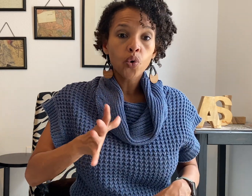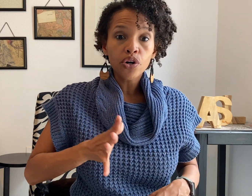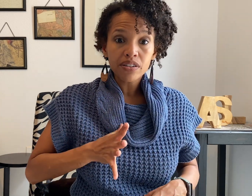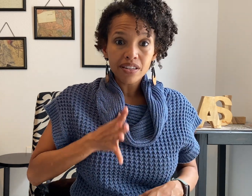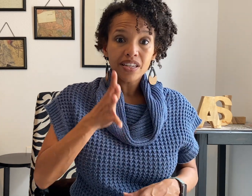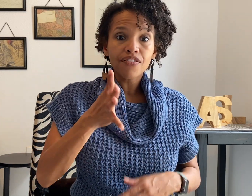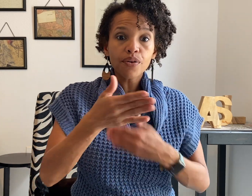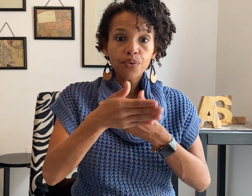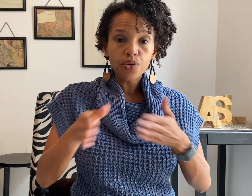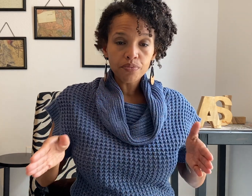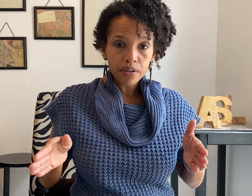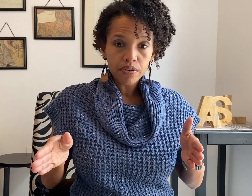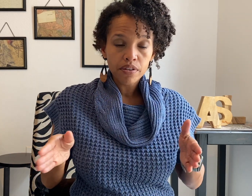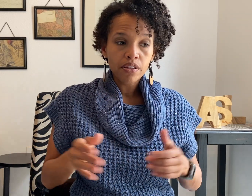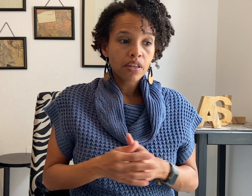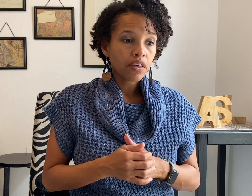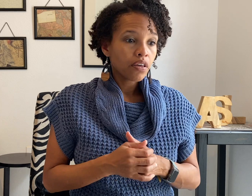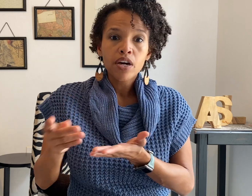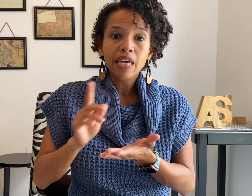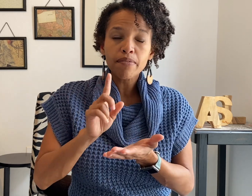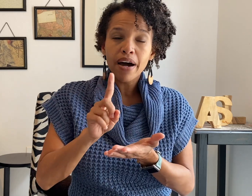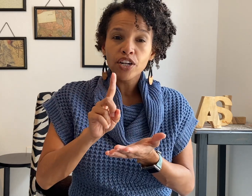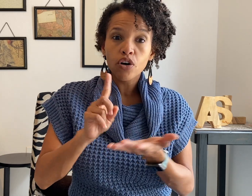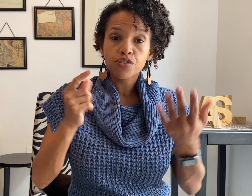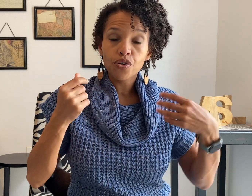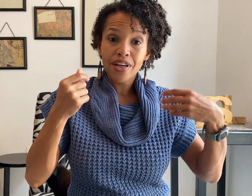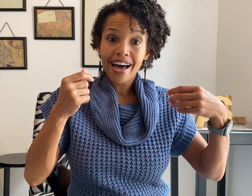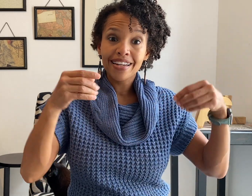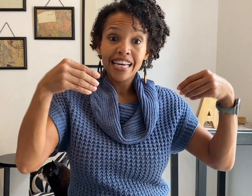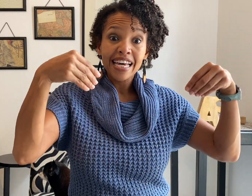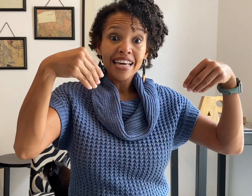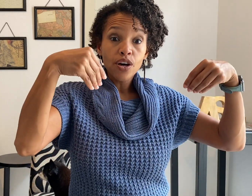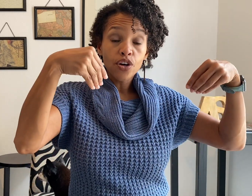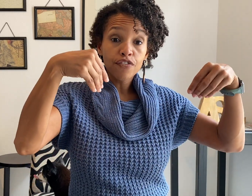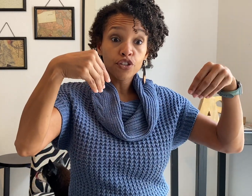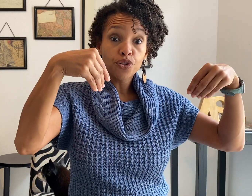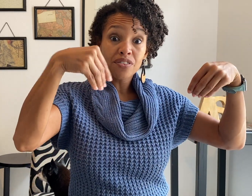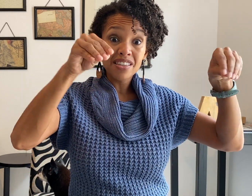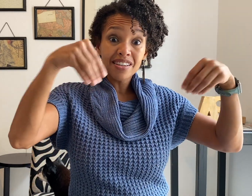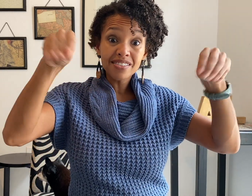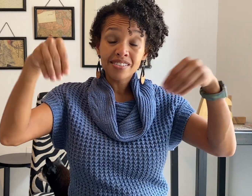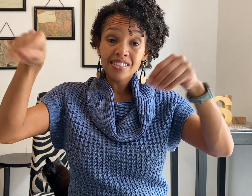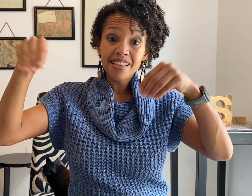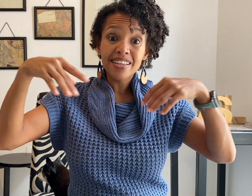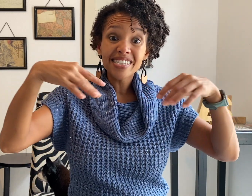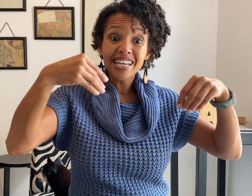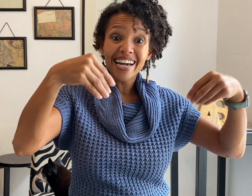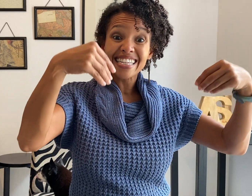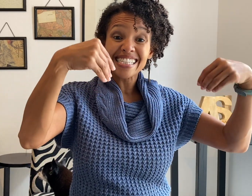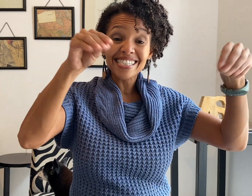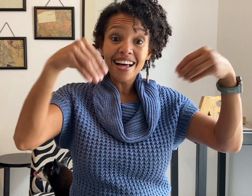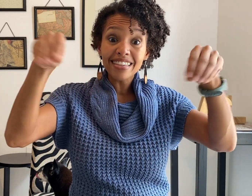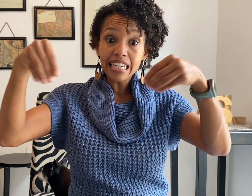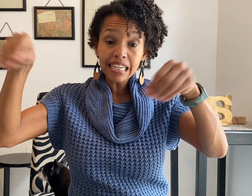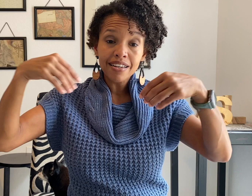or living room. Keep in mind also that if you do this sign is selling, this